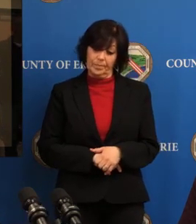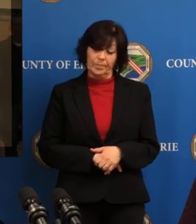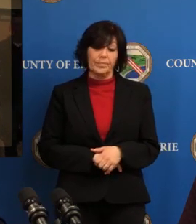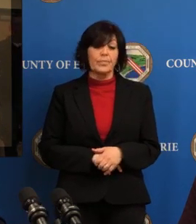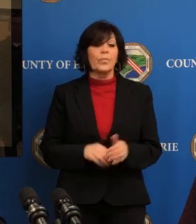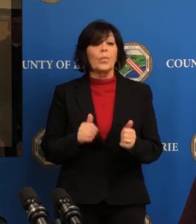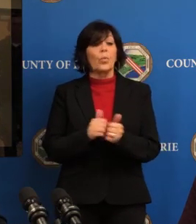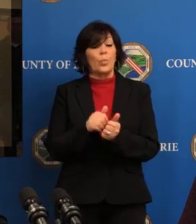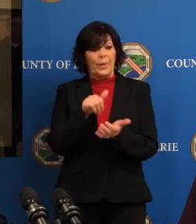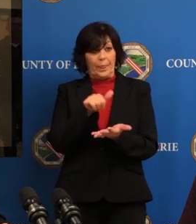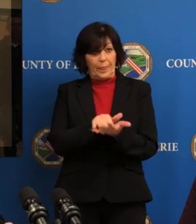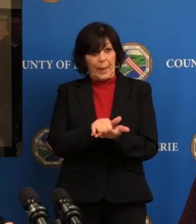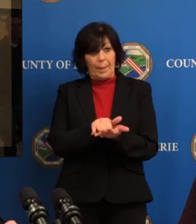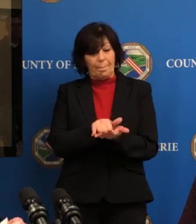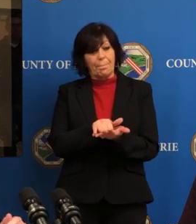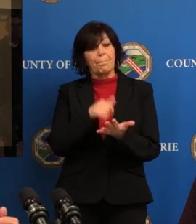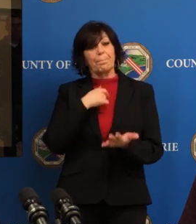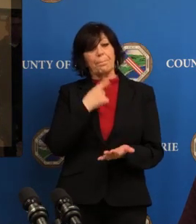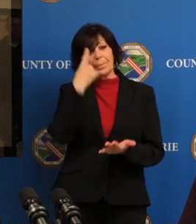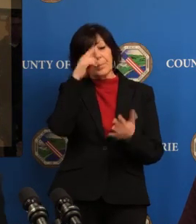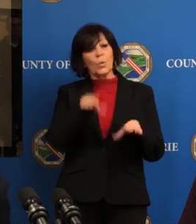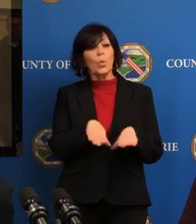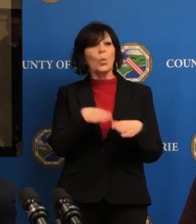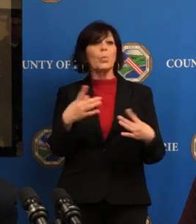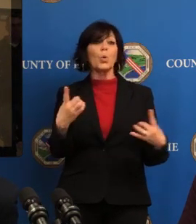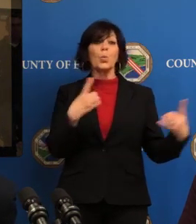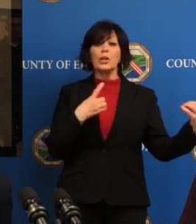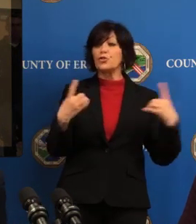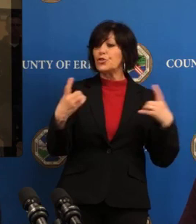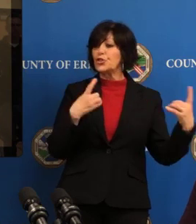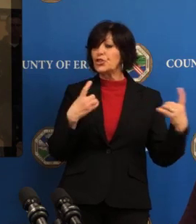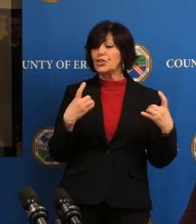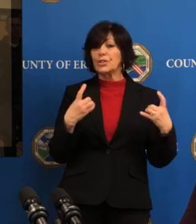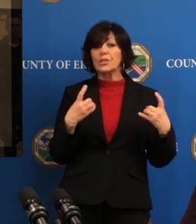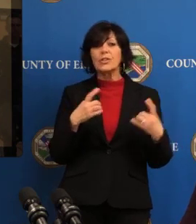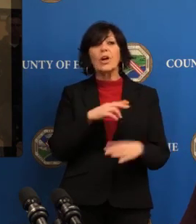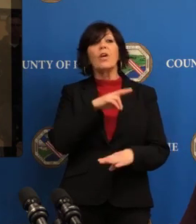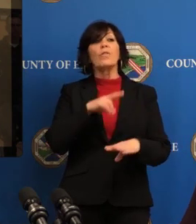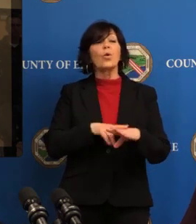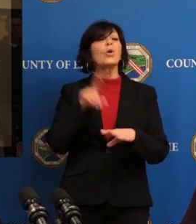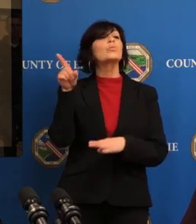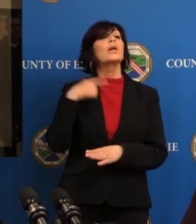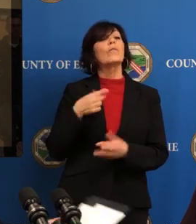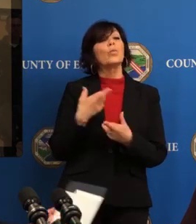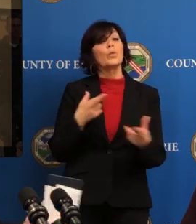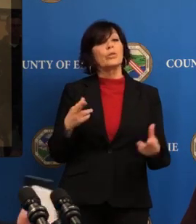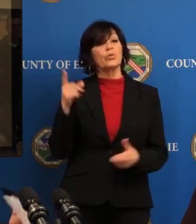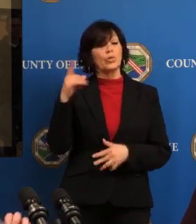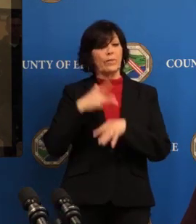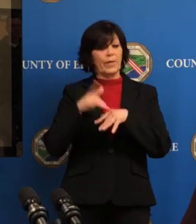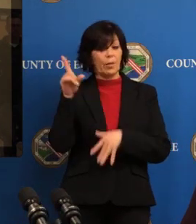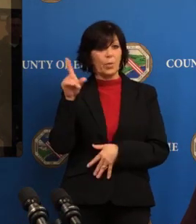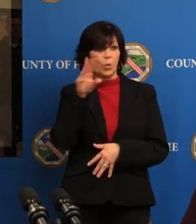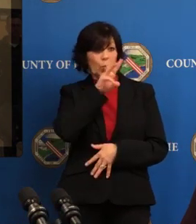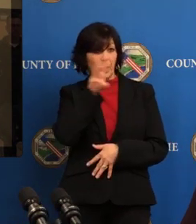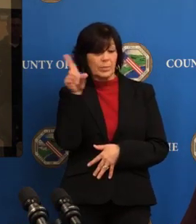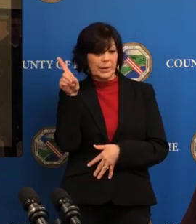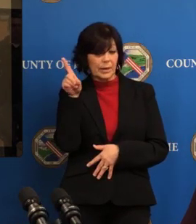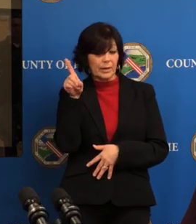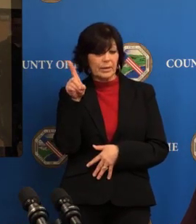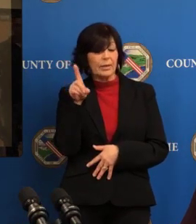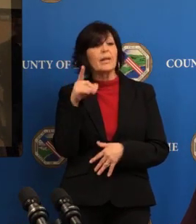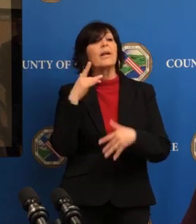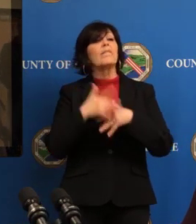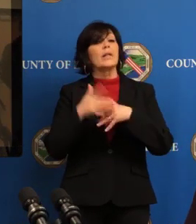that, I think we can open it up for questions. Of course, we have our COVID-19 resources on the website. It's also available